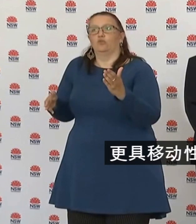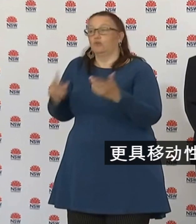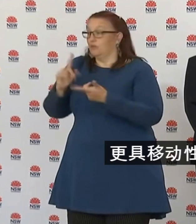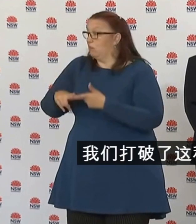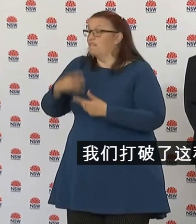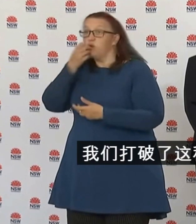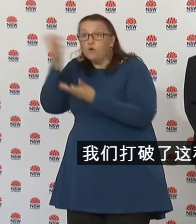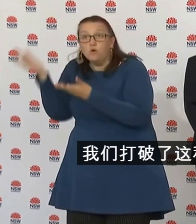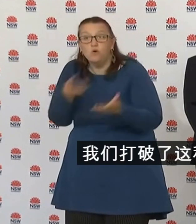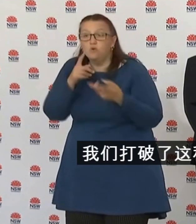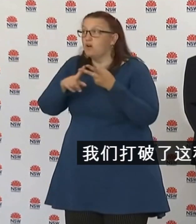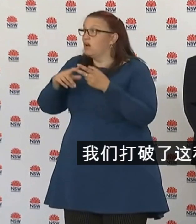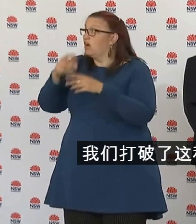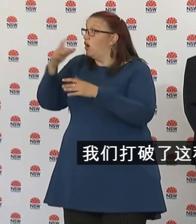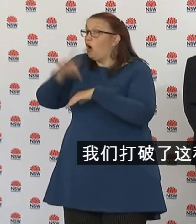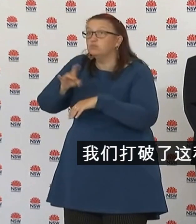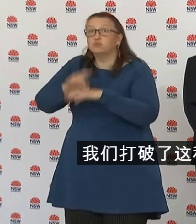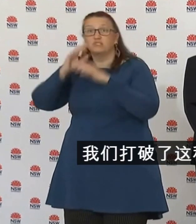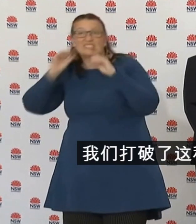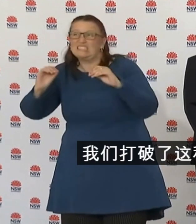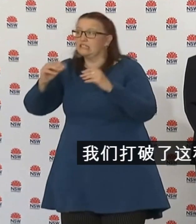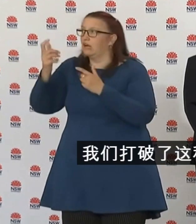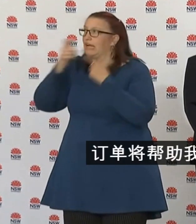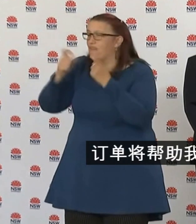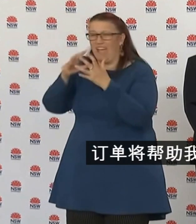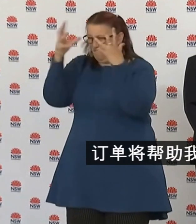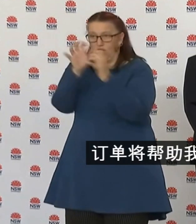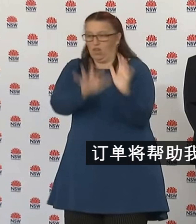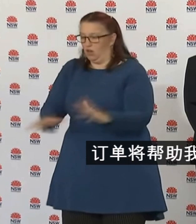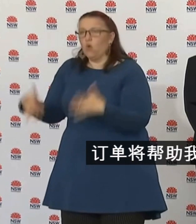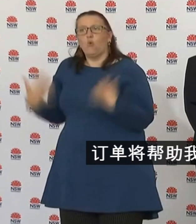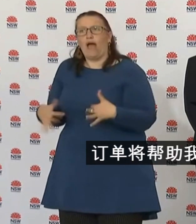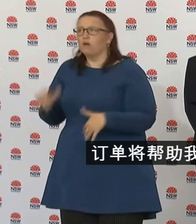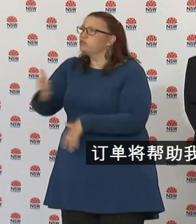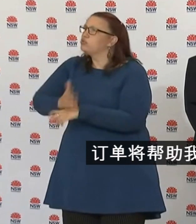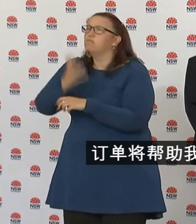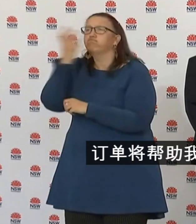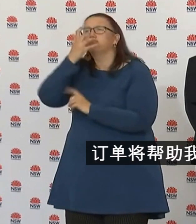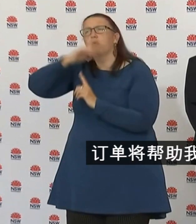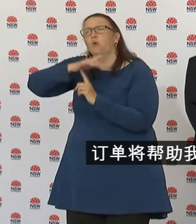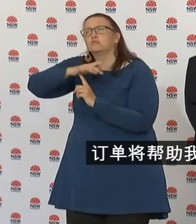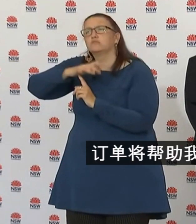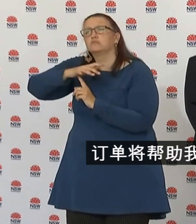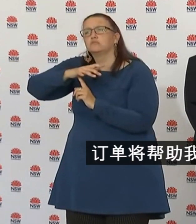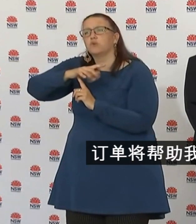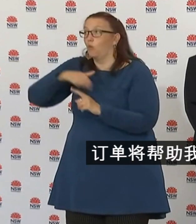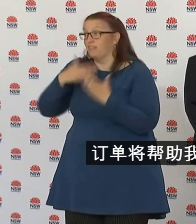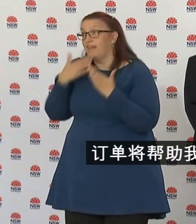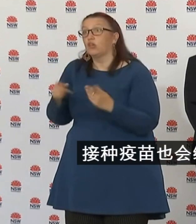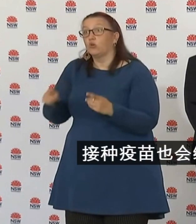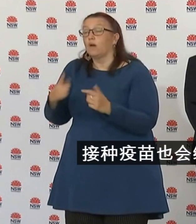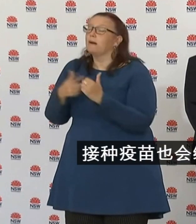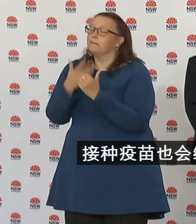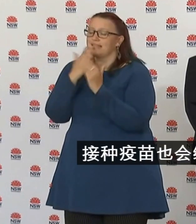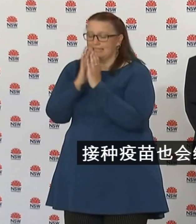really important that we break this nexus. And as I said, following the health orders will help us, but also I'm urging everyone to